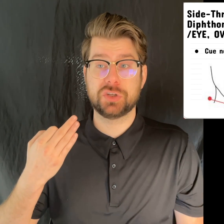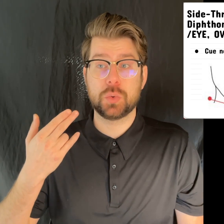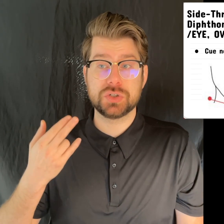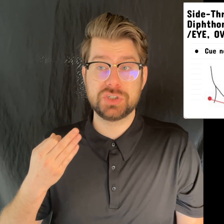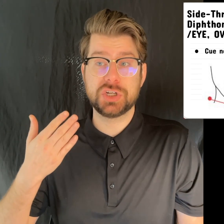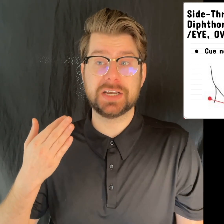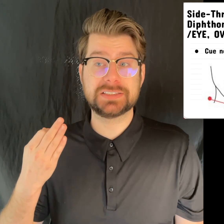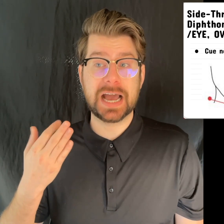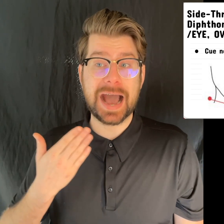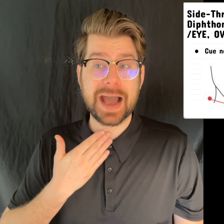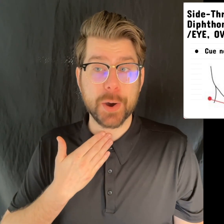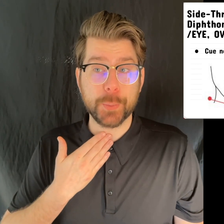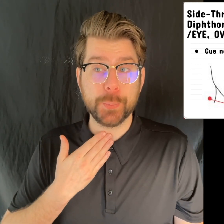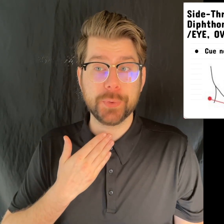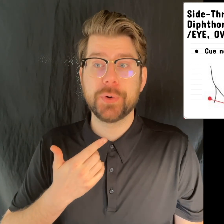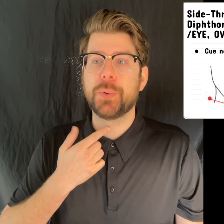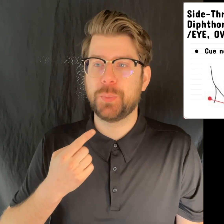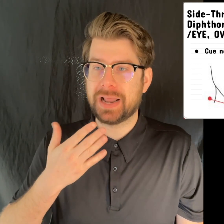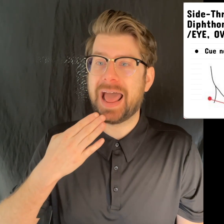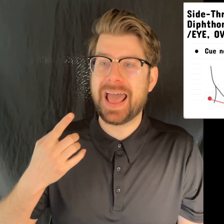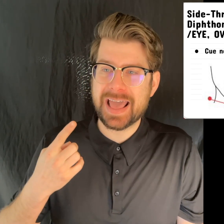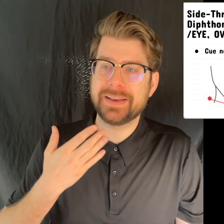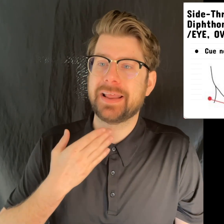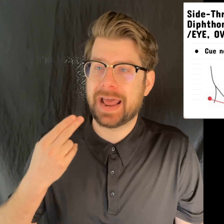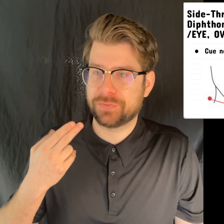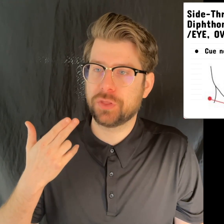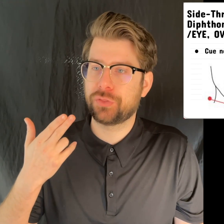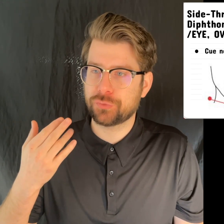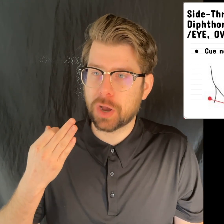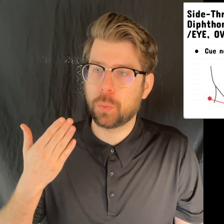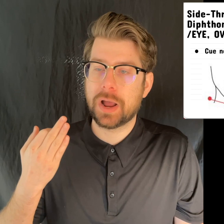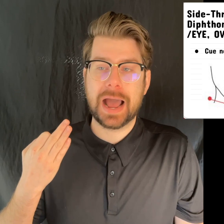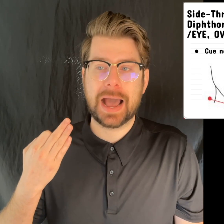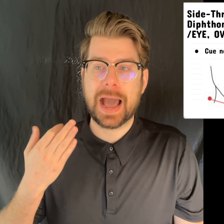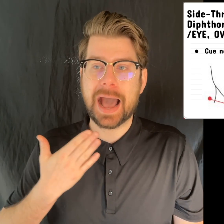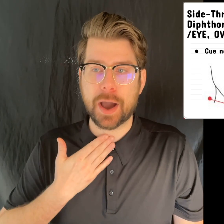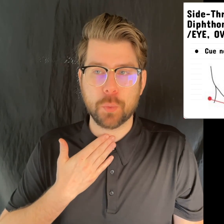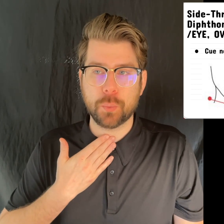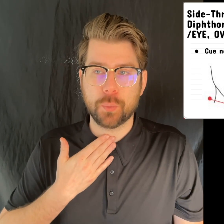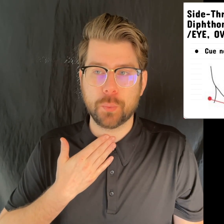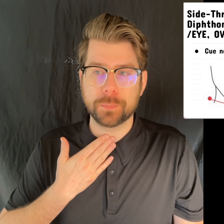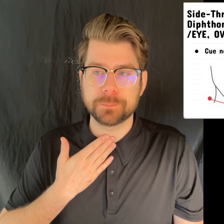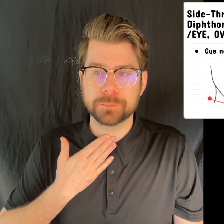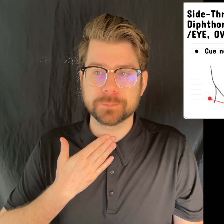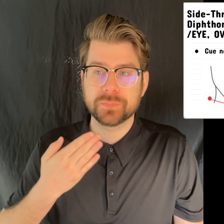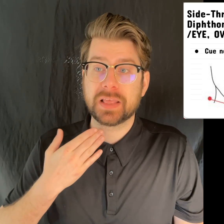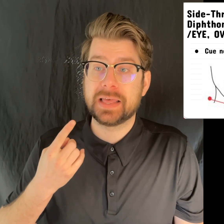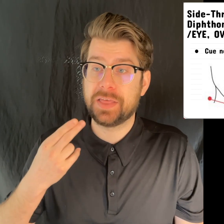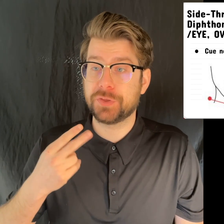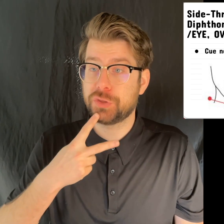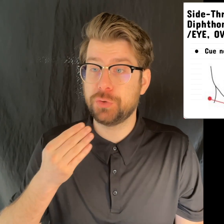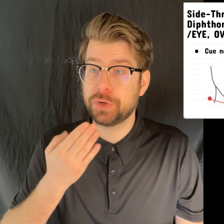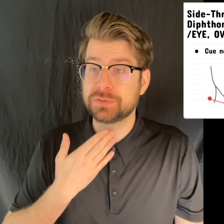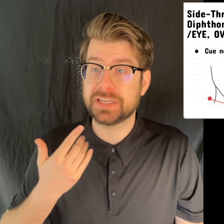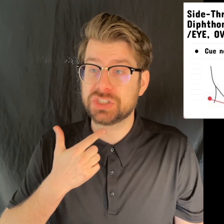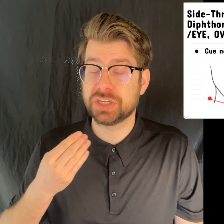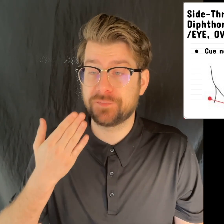So just how would end at the throat. How. And the cue notation